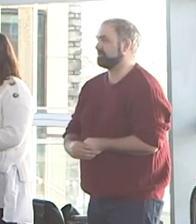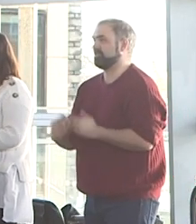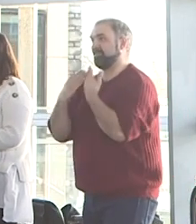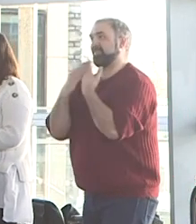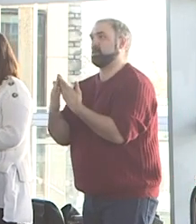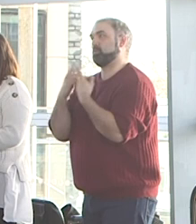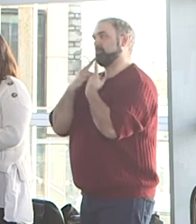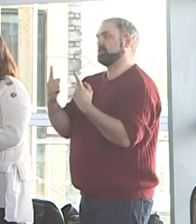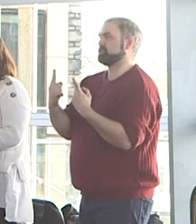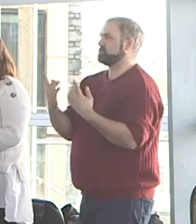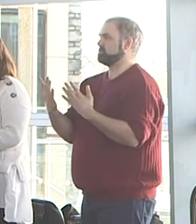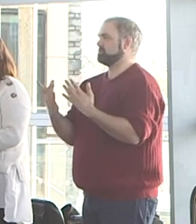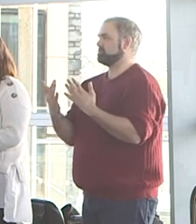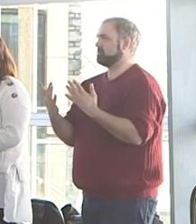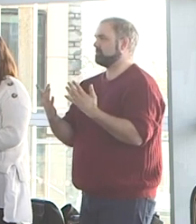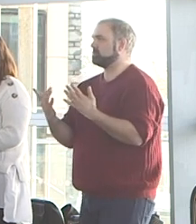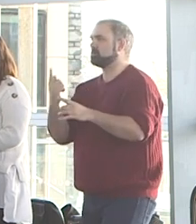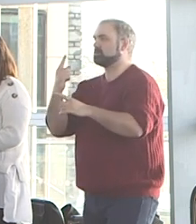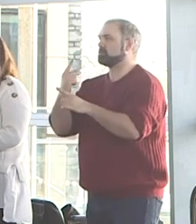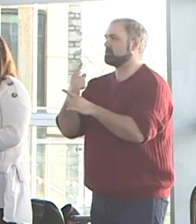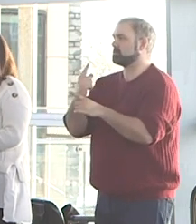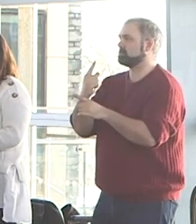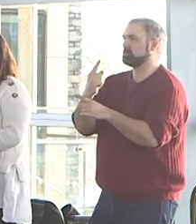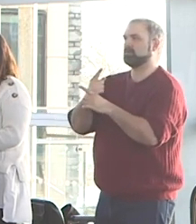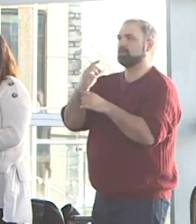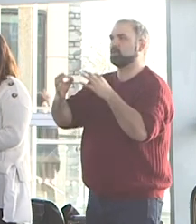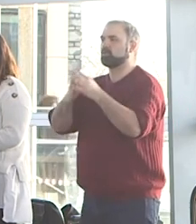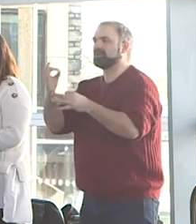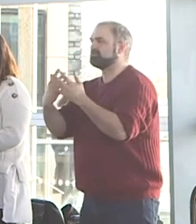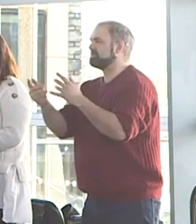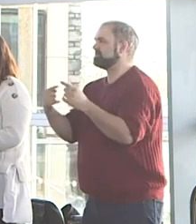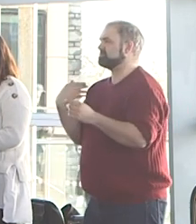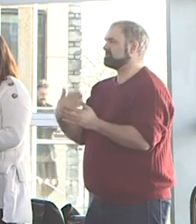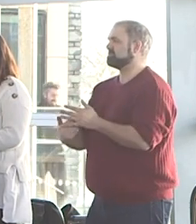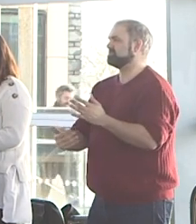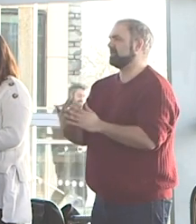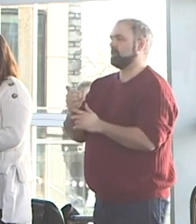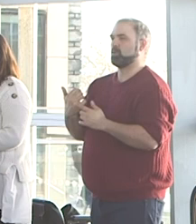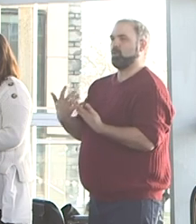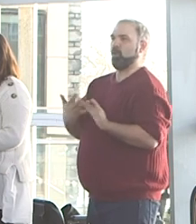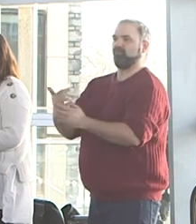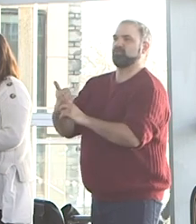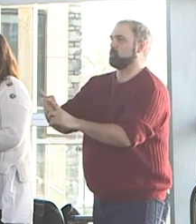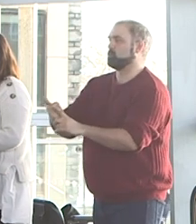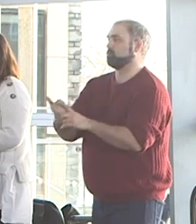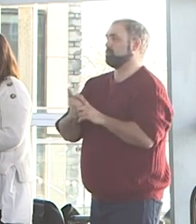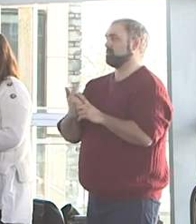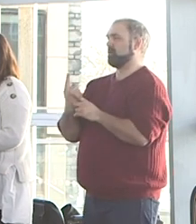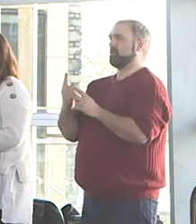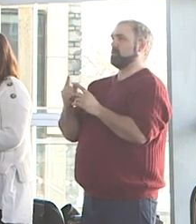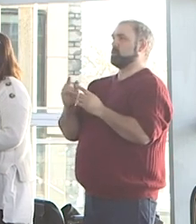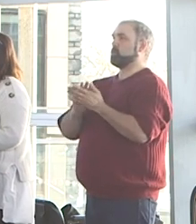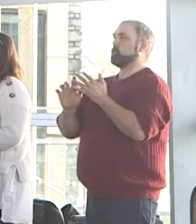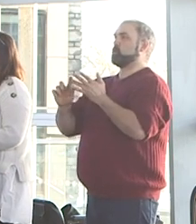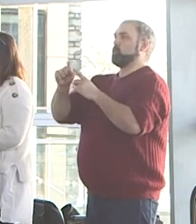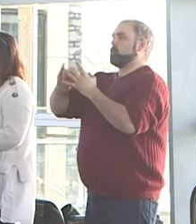Thank you. I was just going to mention, in terms of, we're talking about, there are a few questions about how to offer support. Yeah. I know that Hoops and Loops, which is one of the